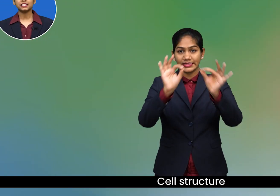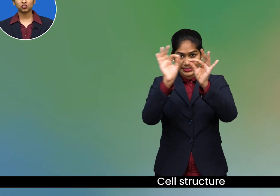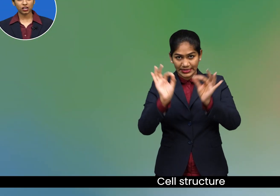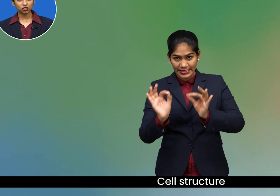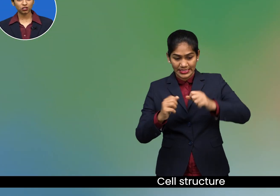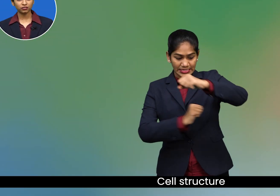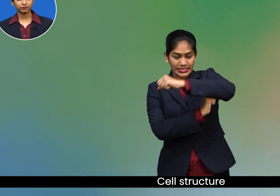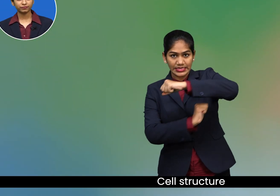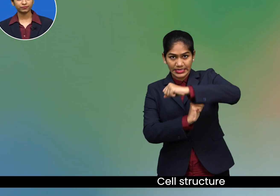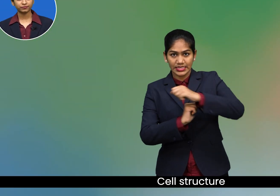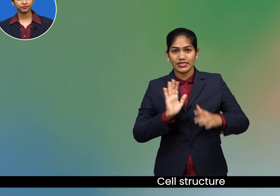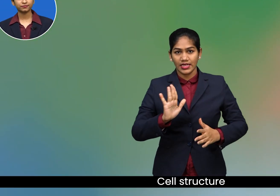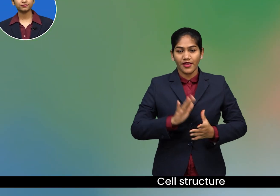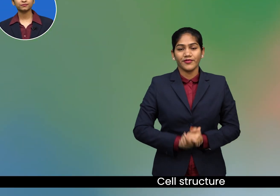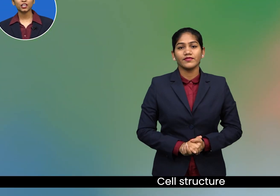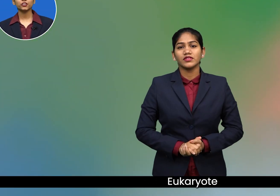Cell structure.